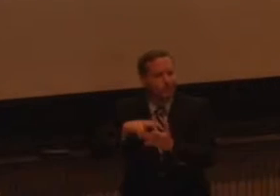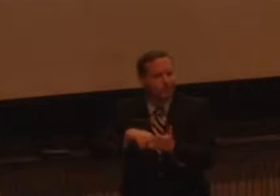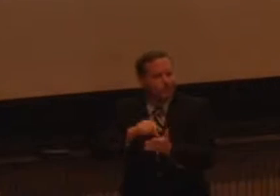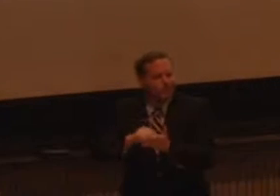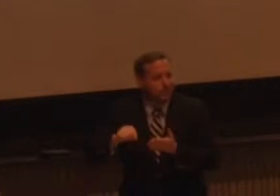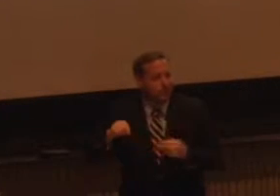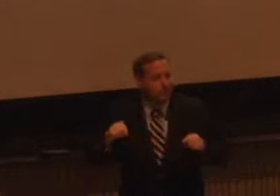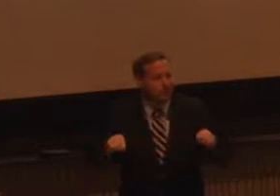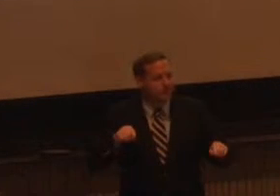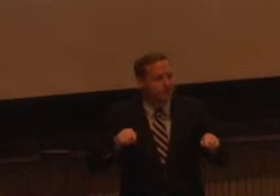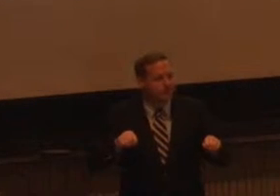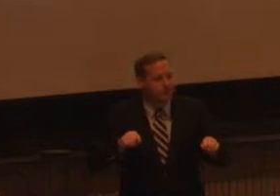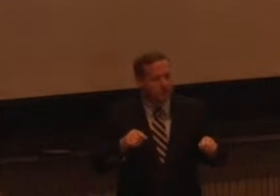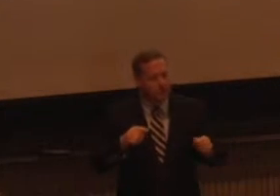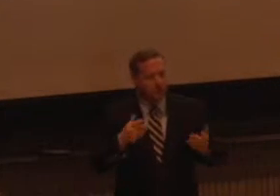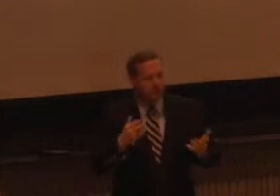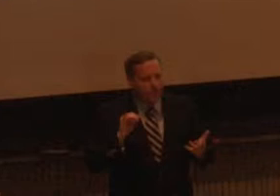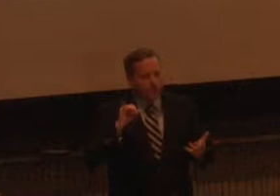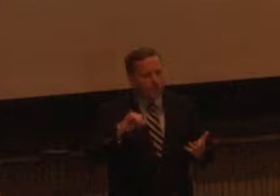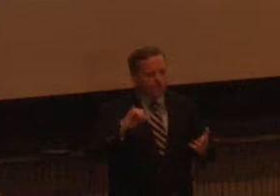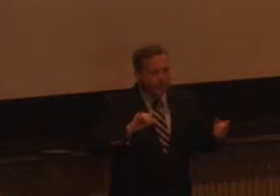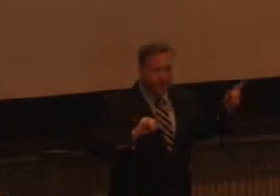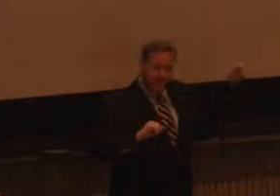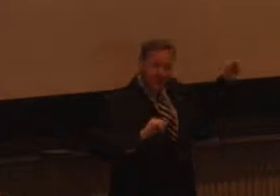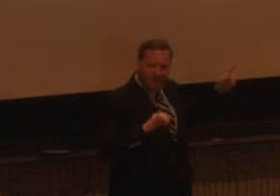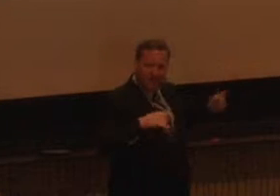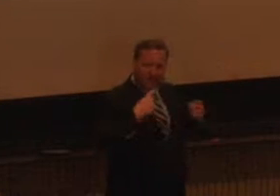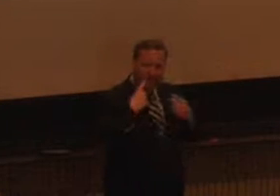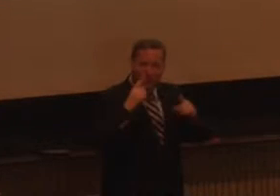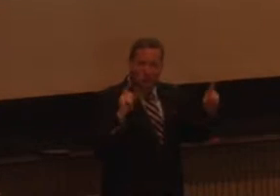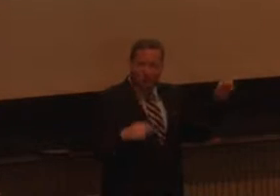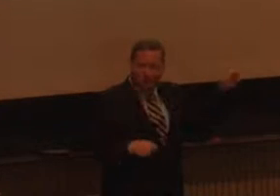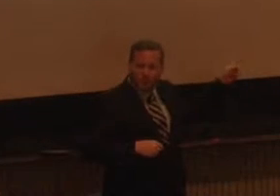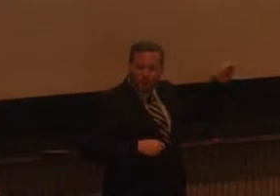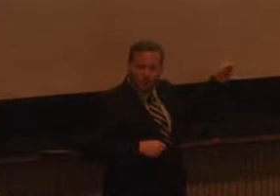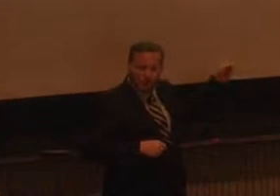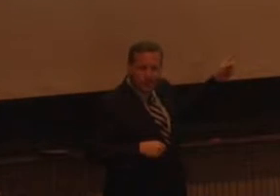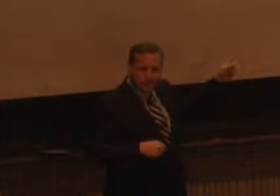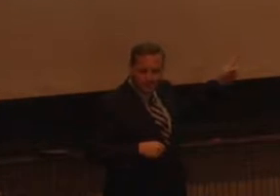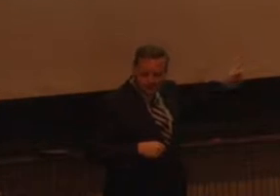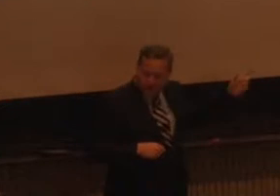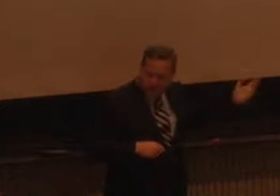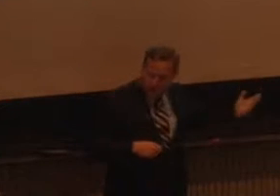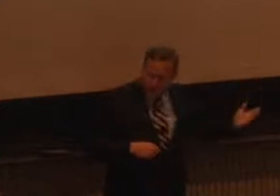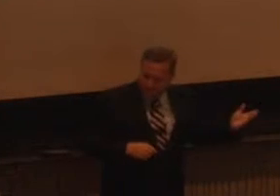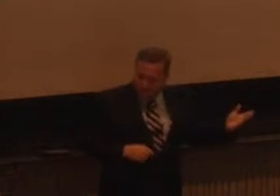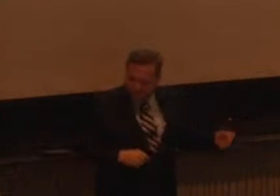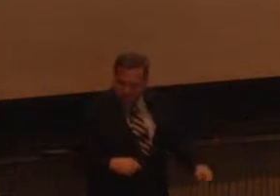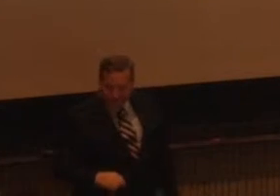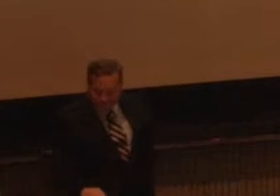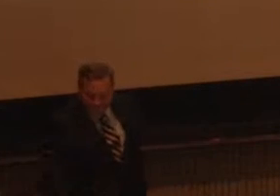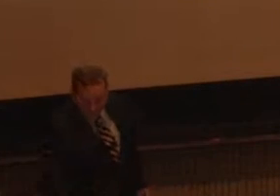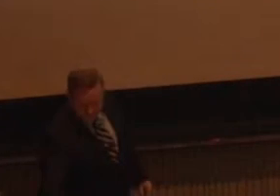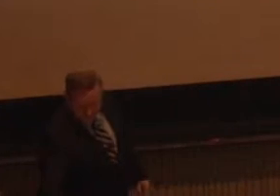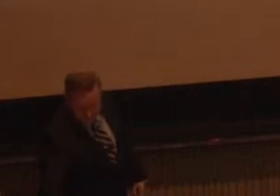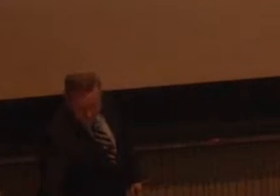over again, research has shown that strong signed language exposure and fluency actually leads to greater fluency in